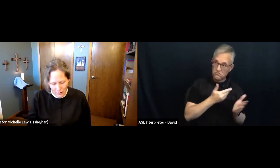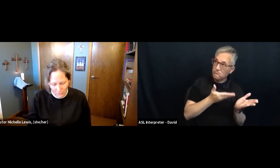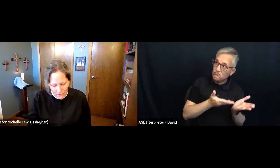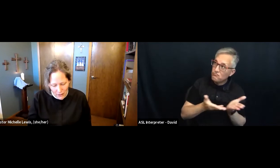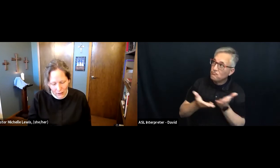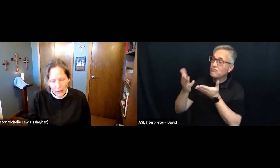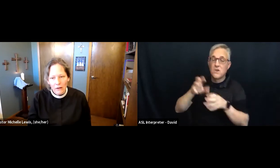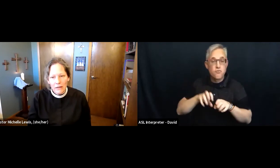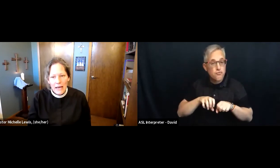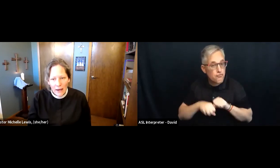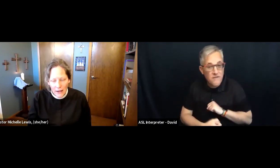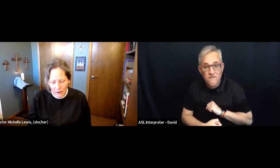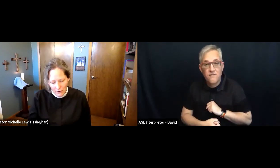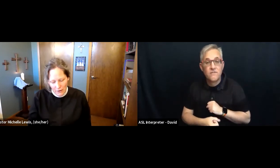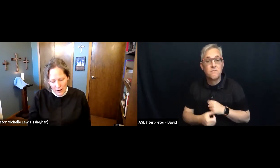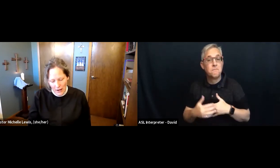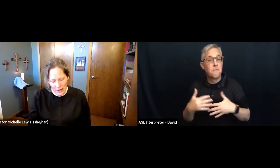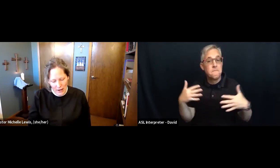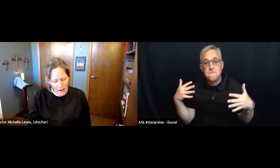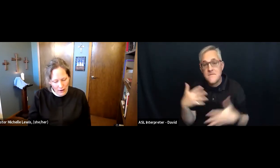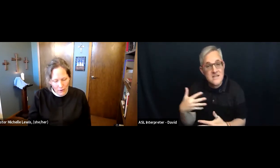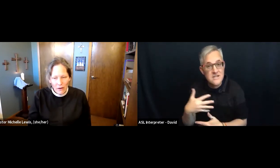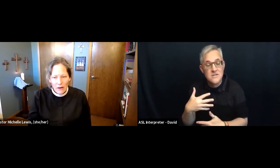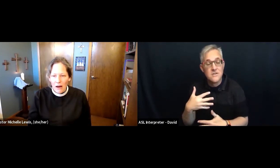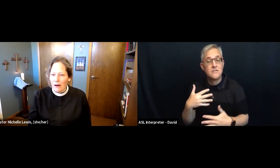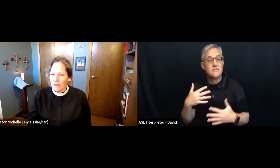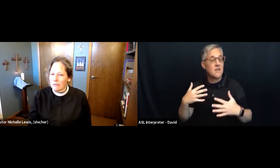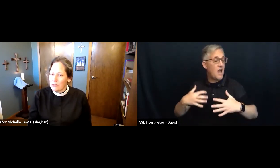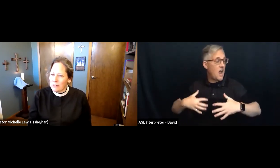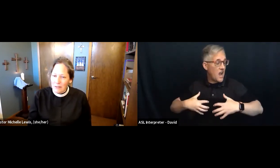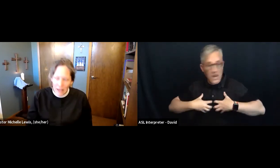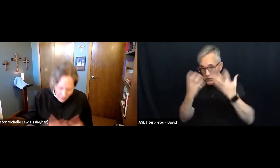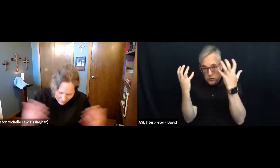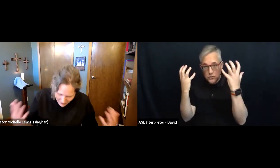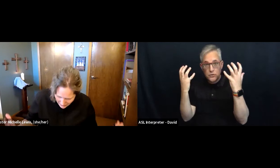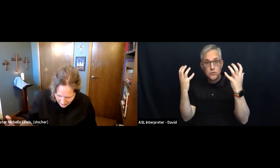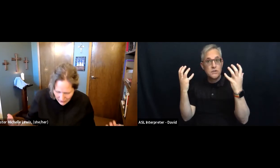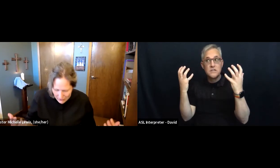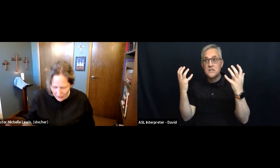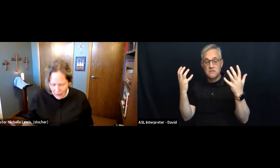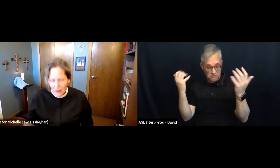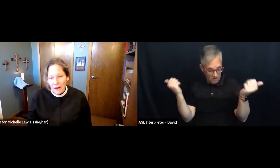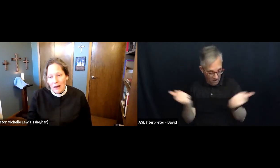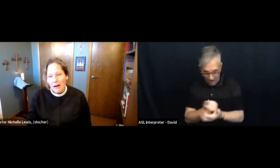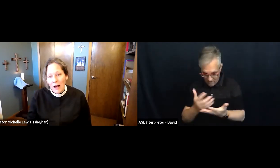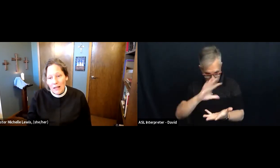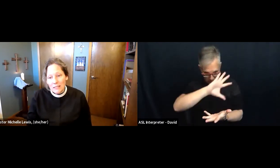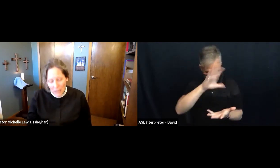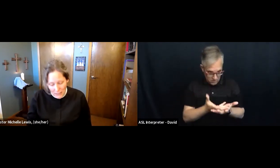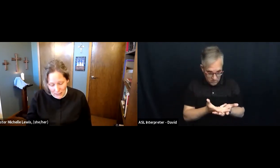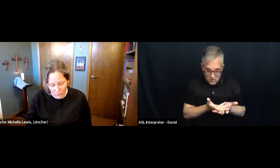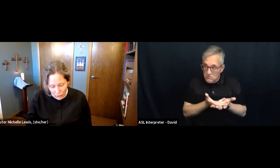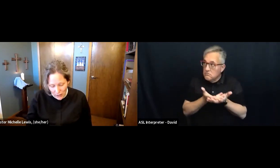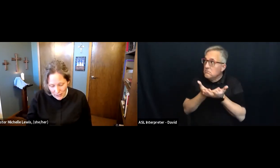grief and our fear, our anger, our everything,